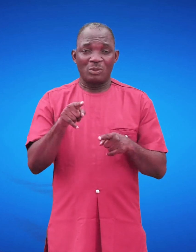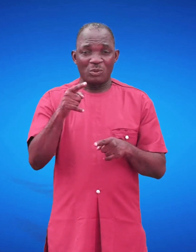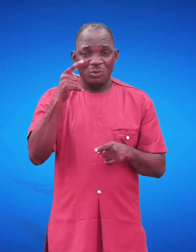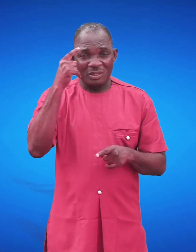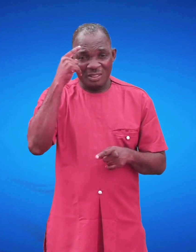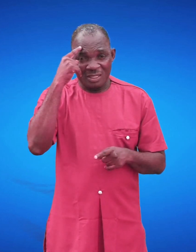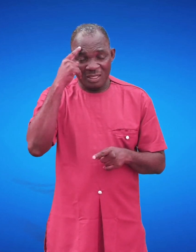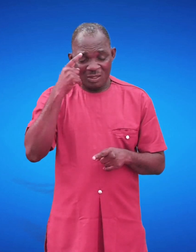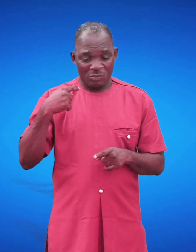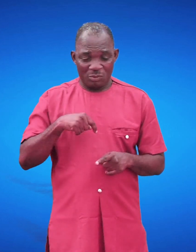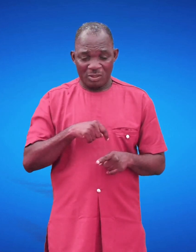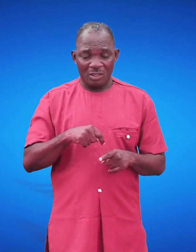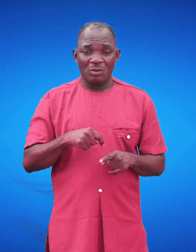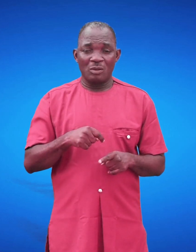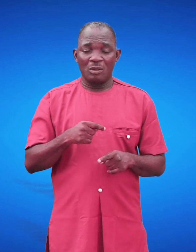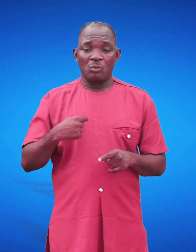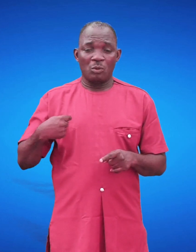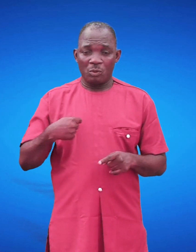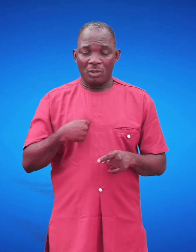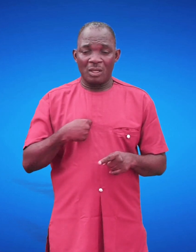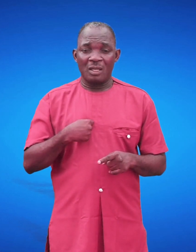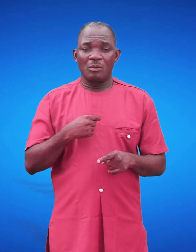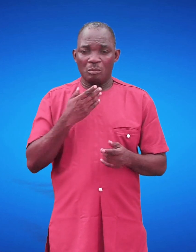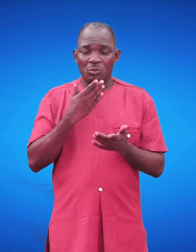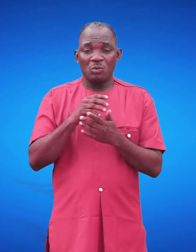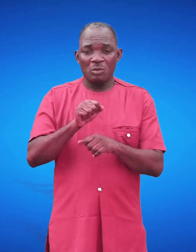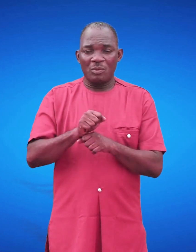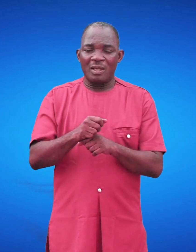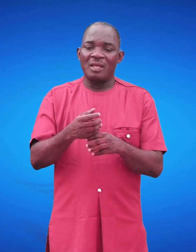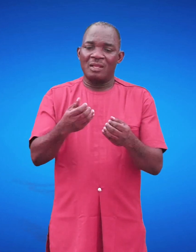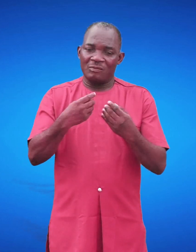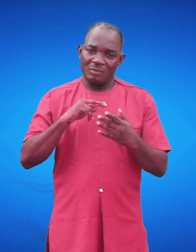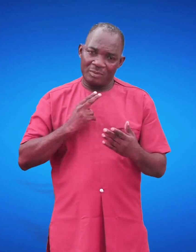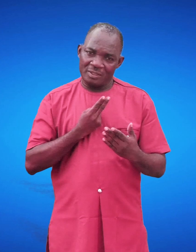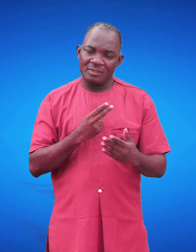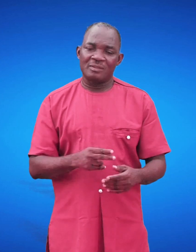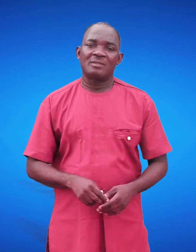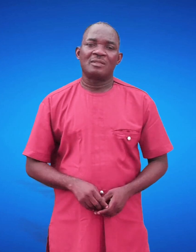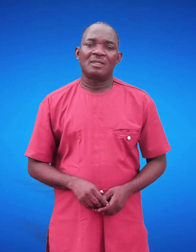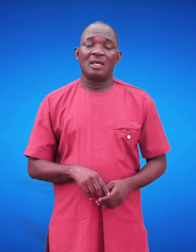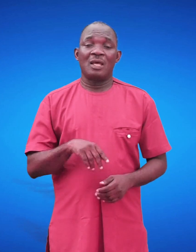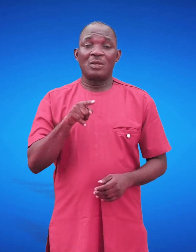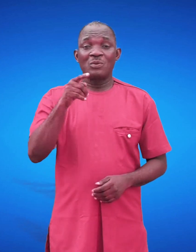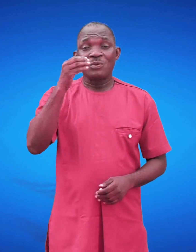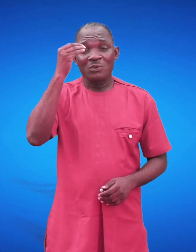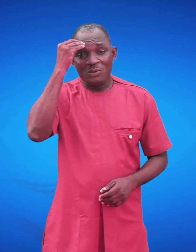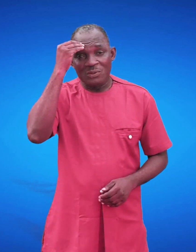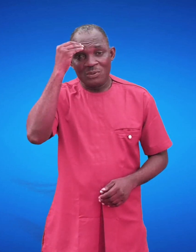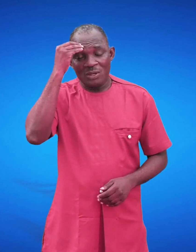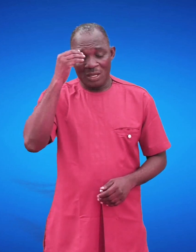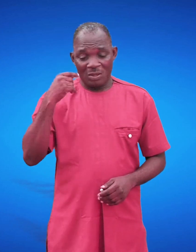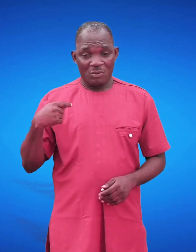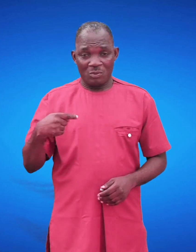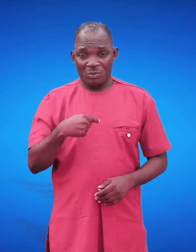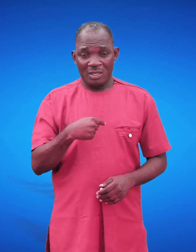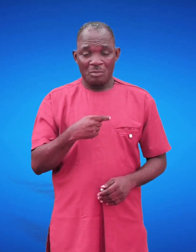done something well, please tell us. Knowing that we got it right for